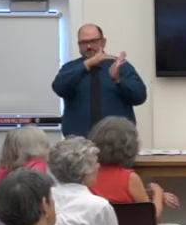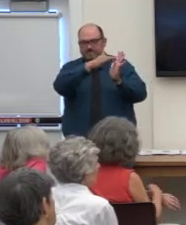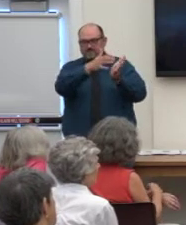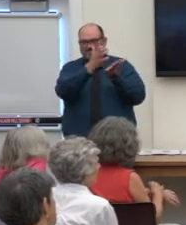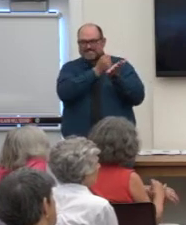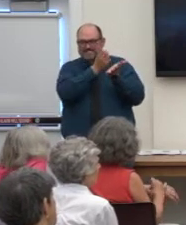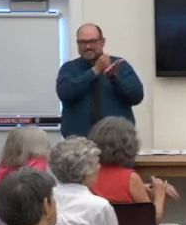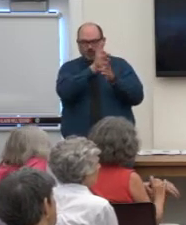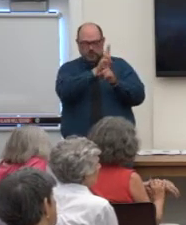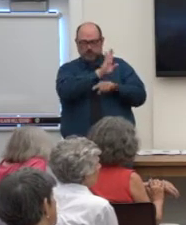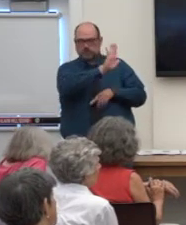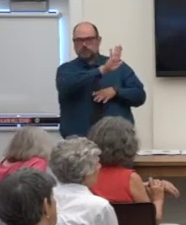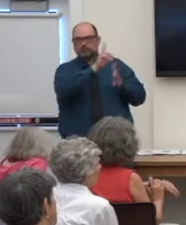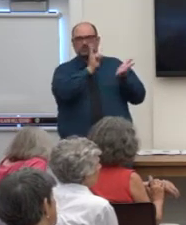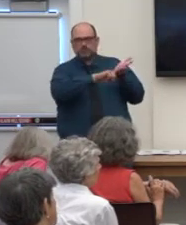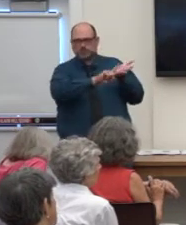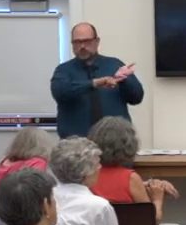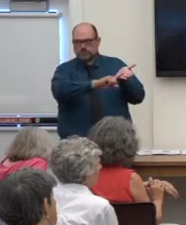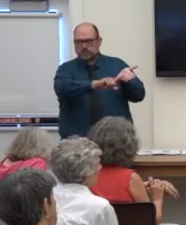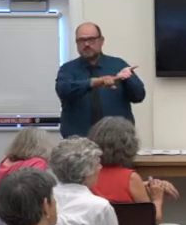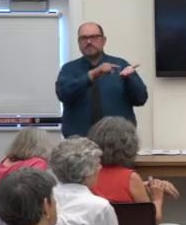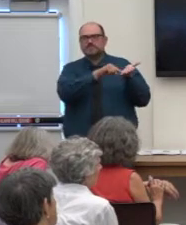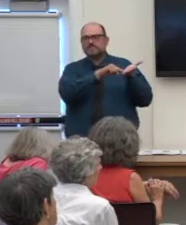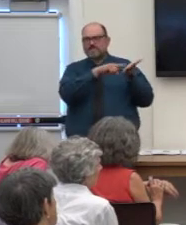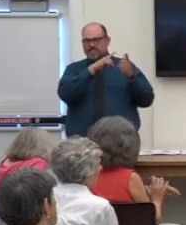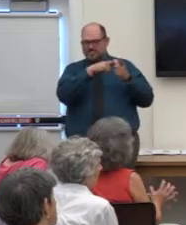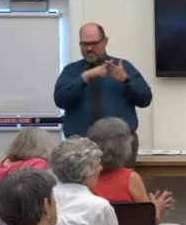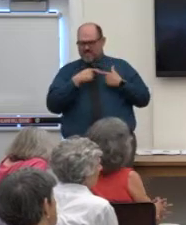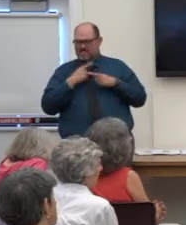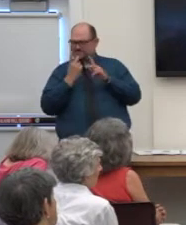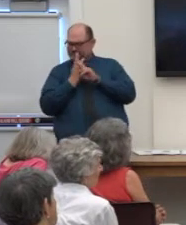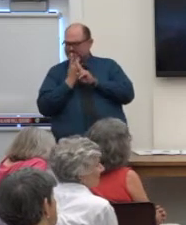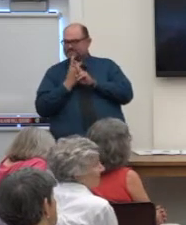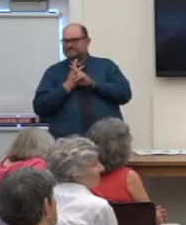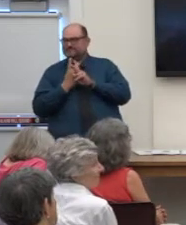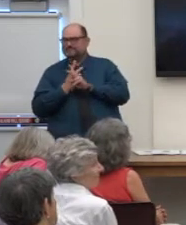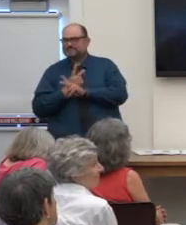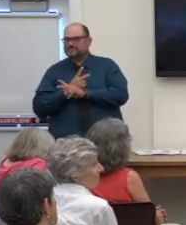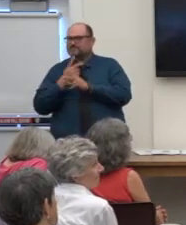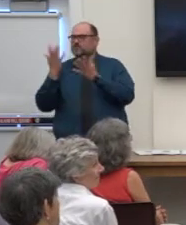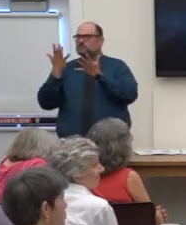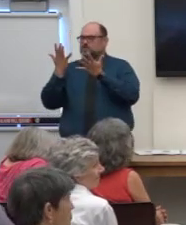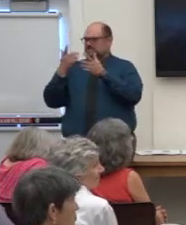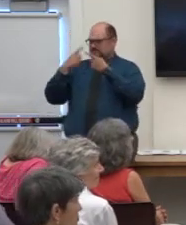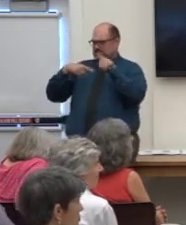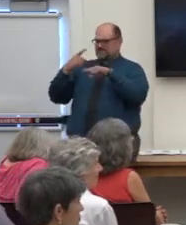when we were trying to look and see which ones maybe came from British Sign Language,